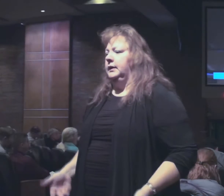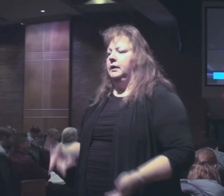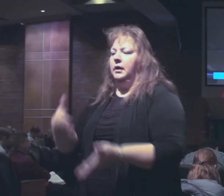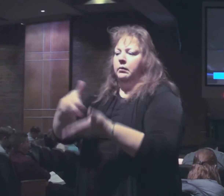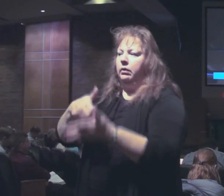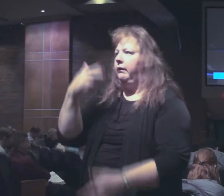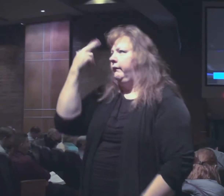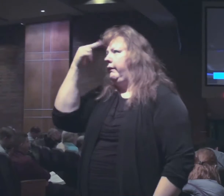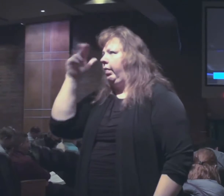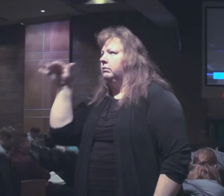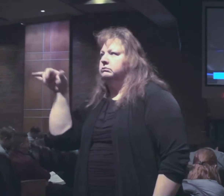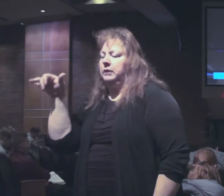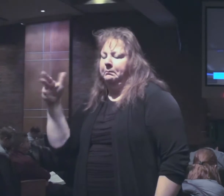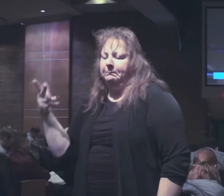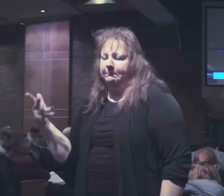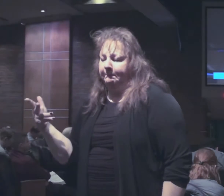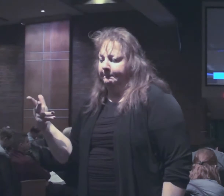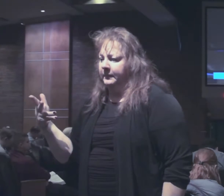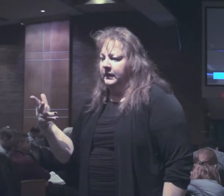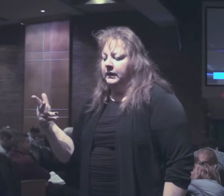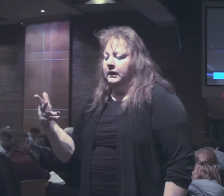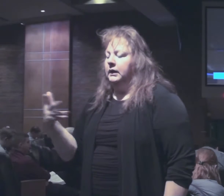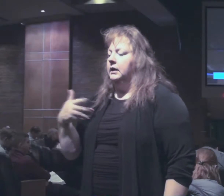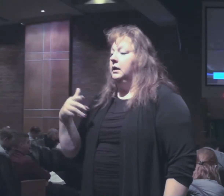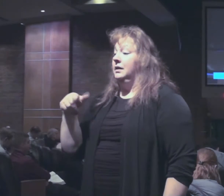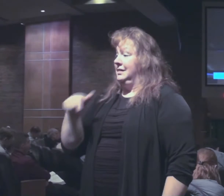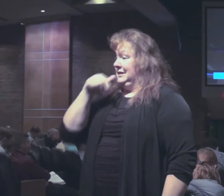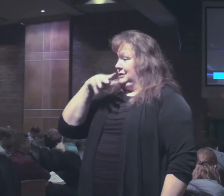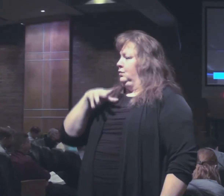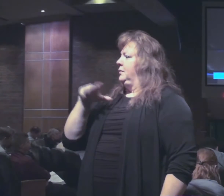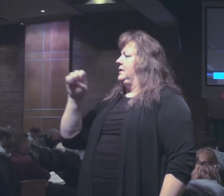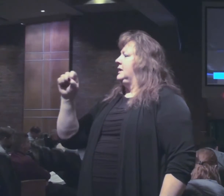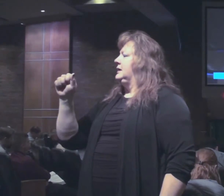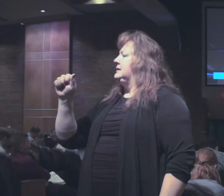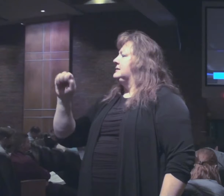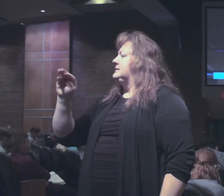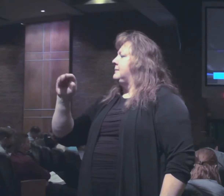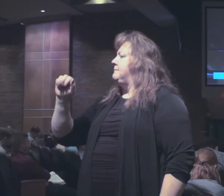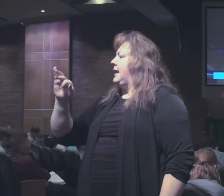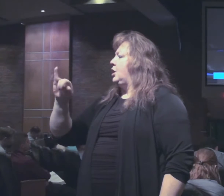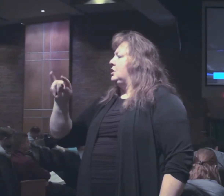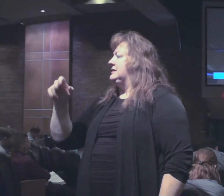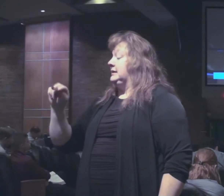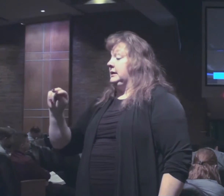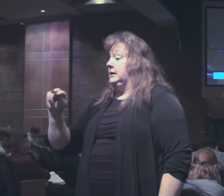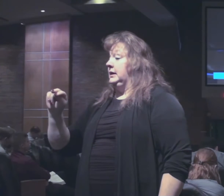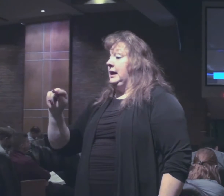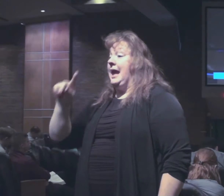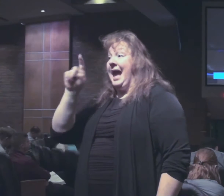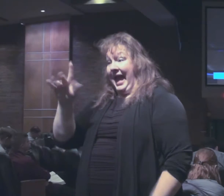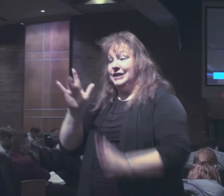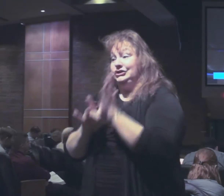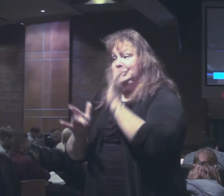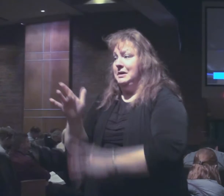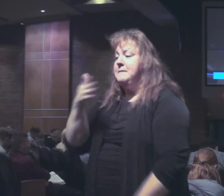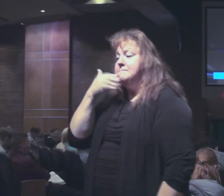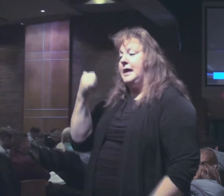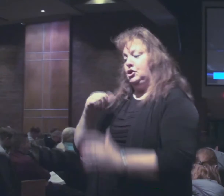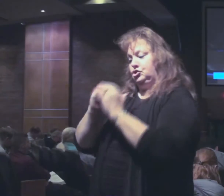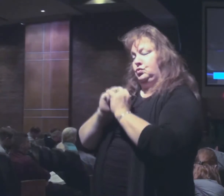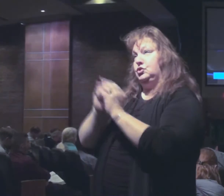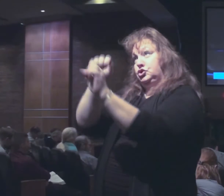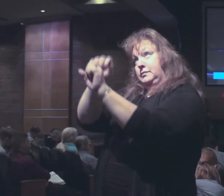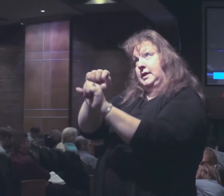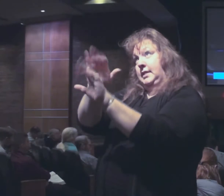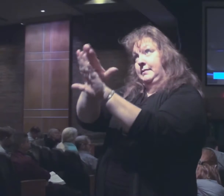Protestants and Catholics alike. Biblically, the Samaritan woman. Is it better to worship at the